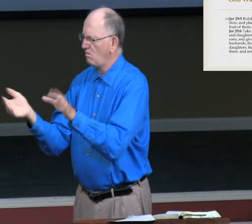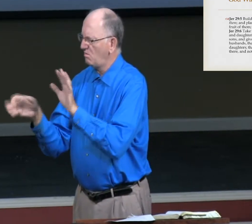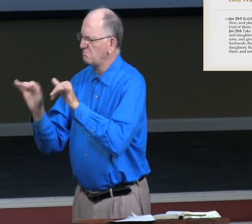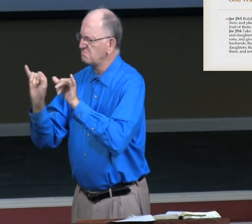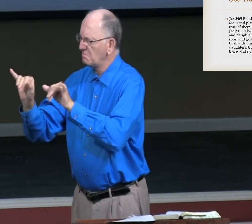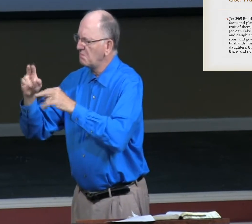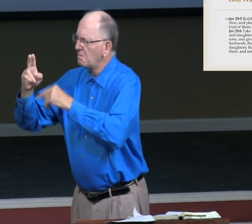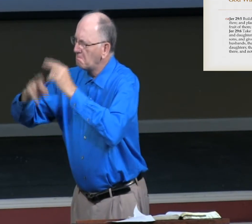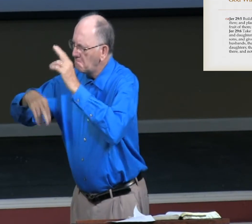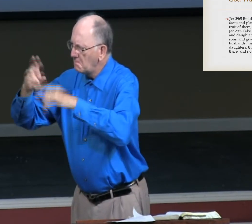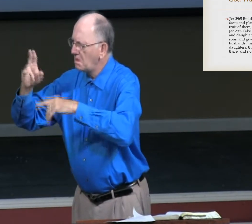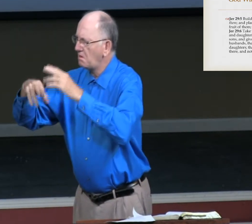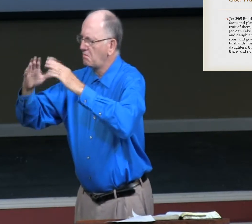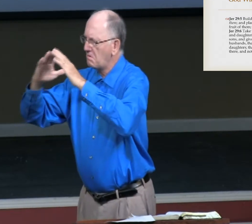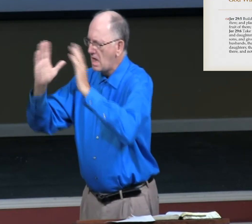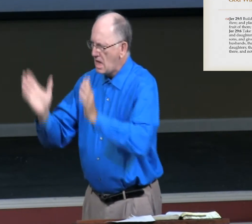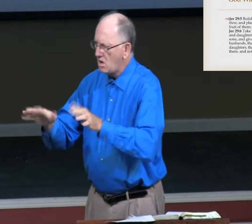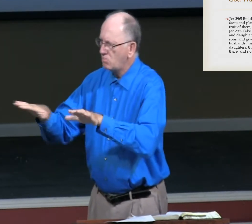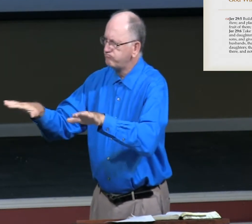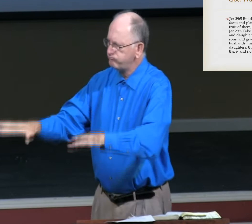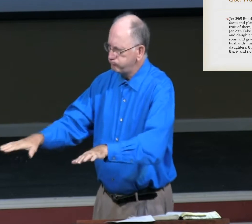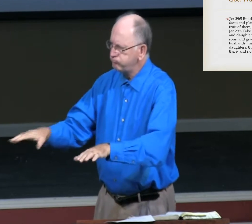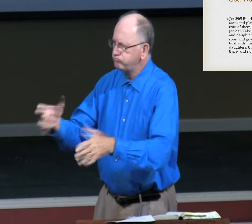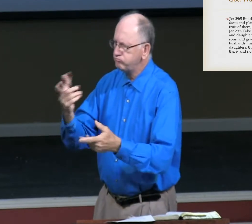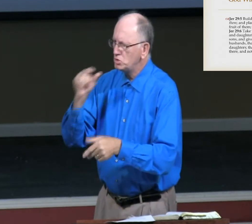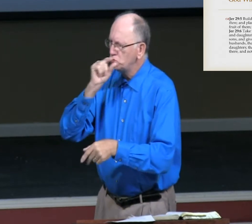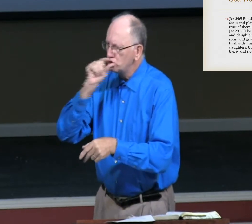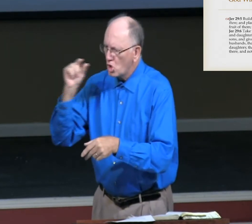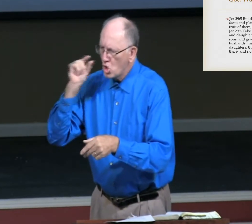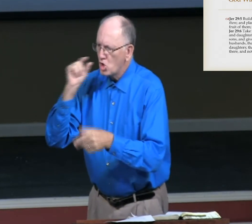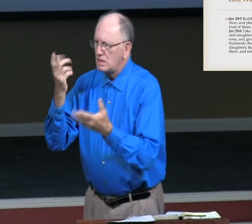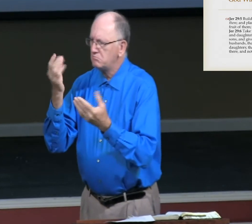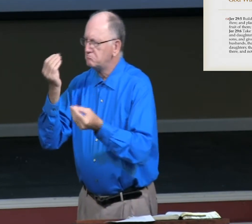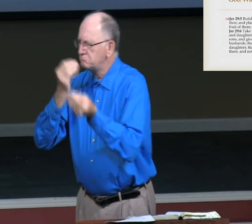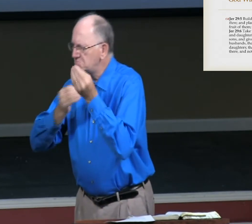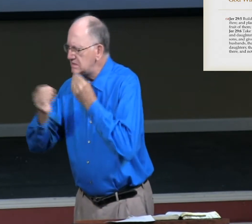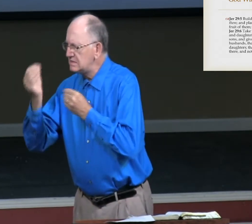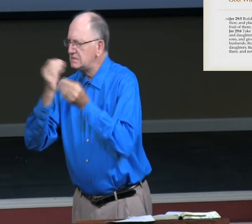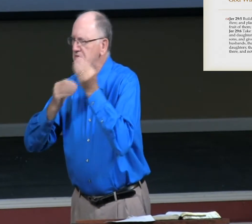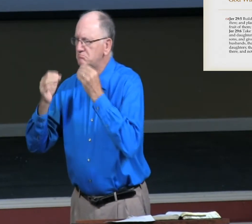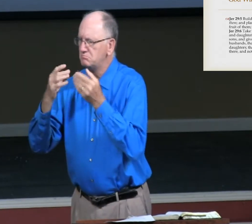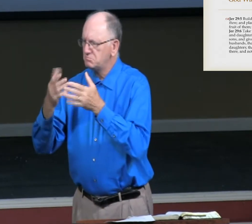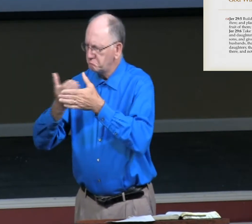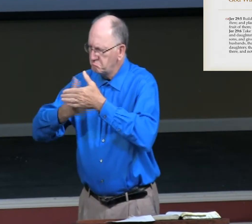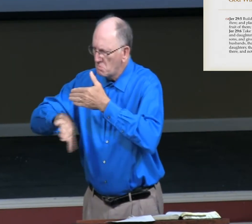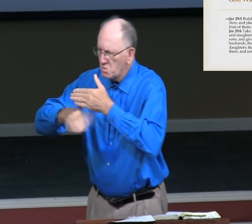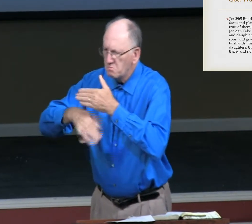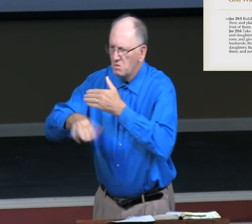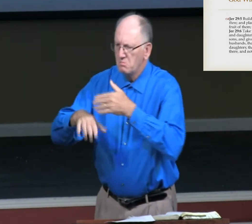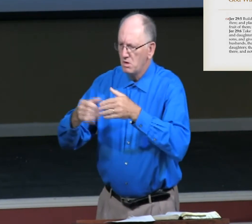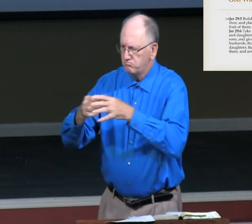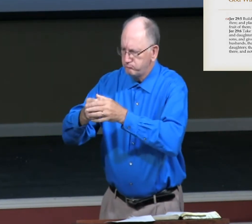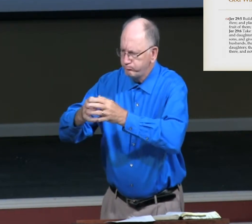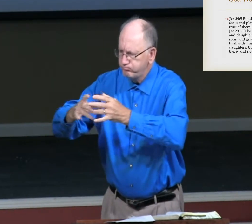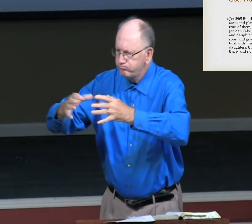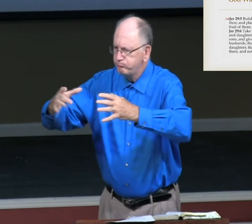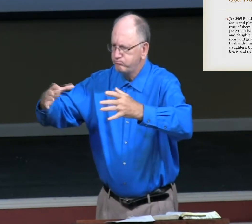there? Stay the same. Continue to build houses, settle there, have a garden, eat, have